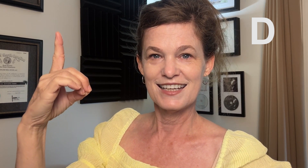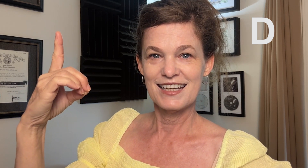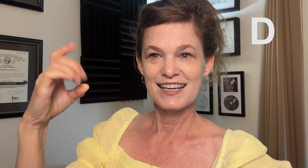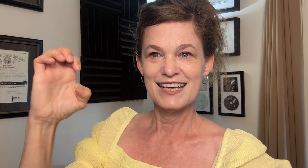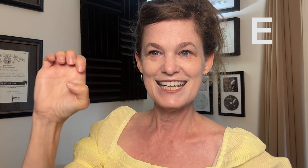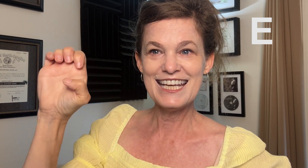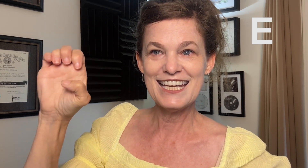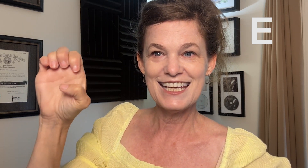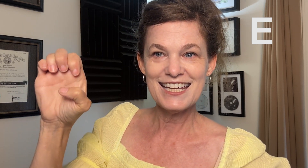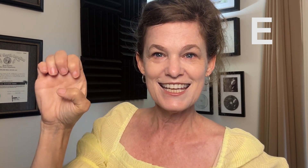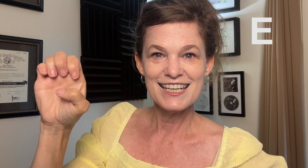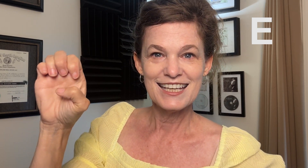E,